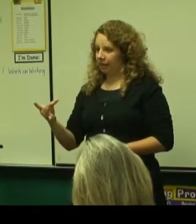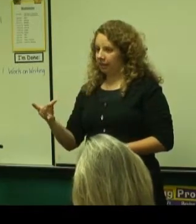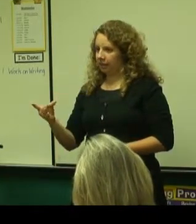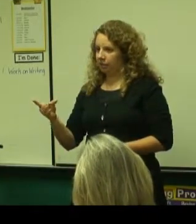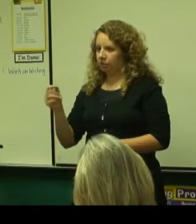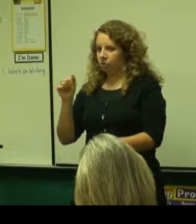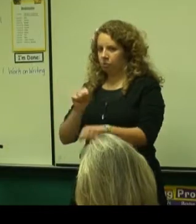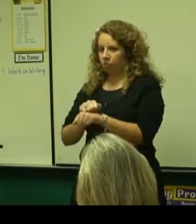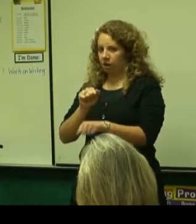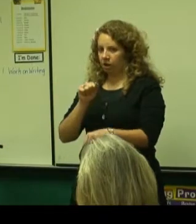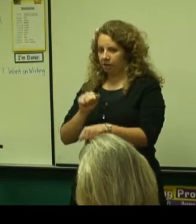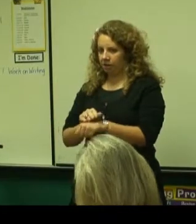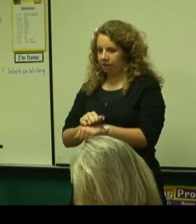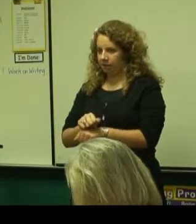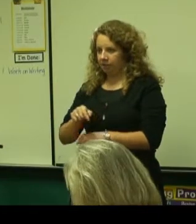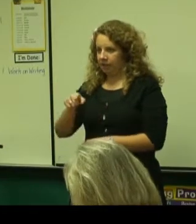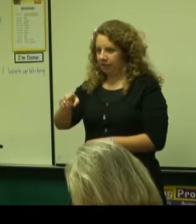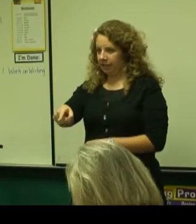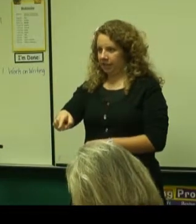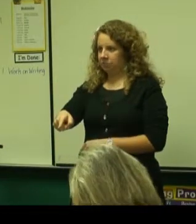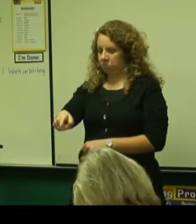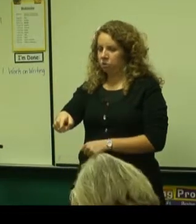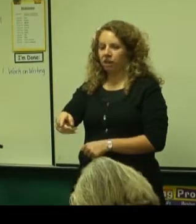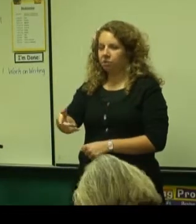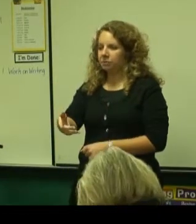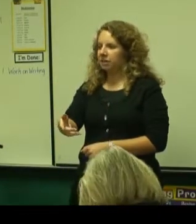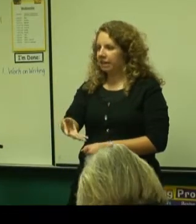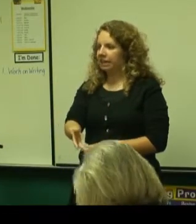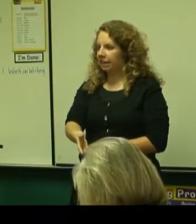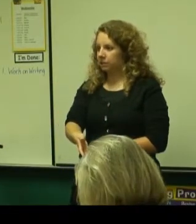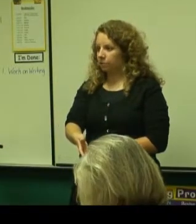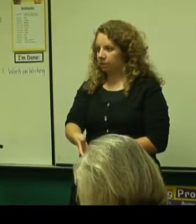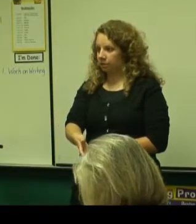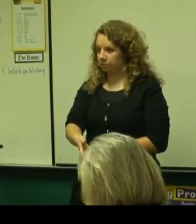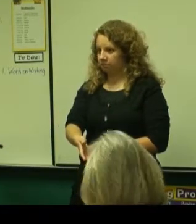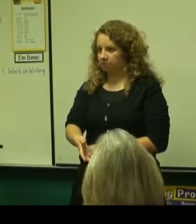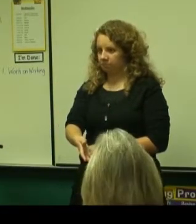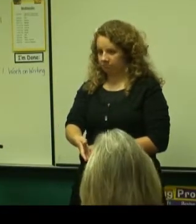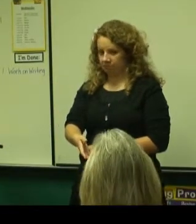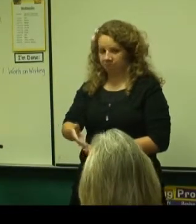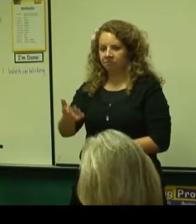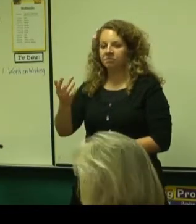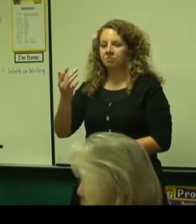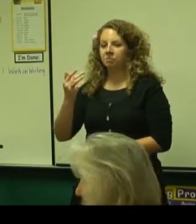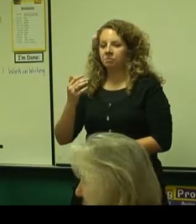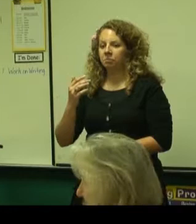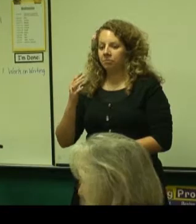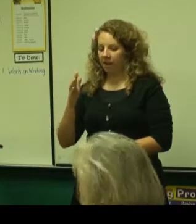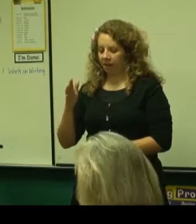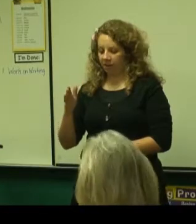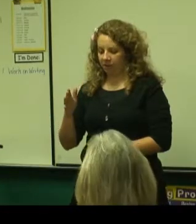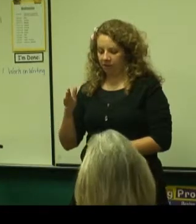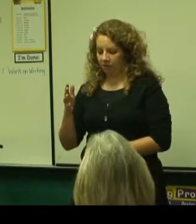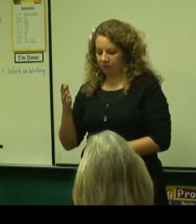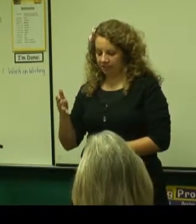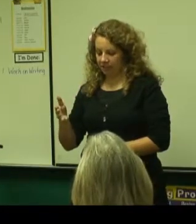like work, he. So that would mean he likes work. God bless you. Now, if we're